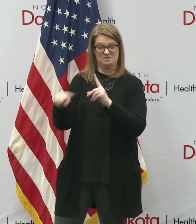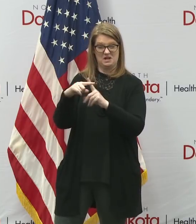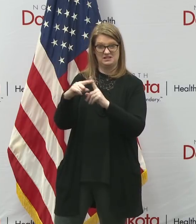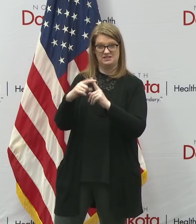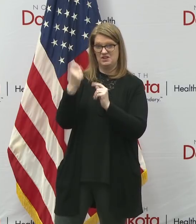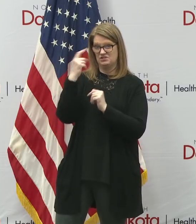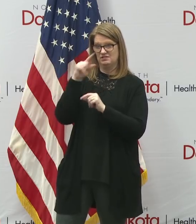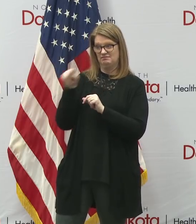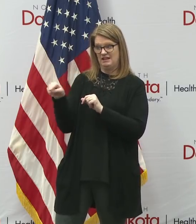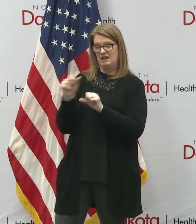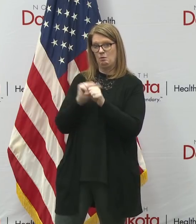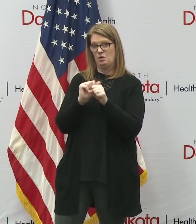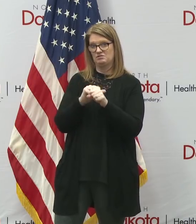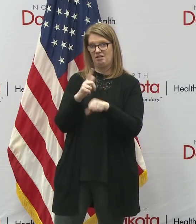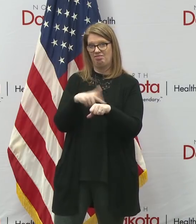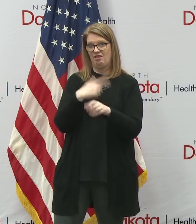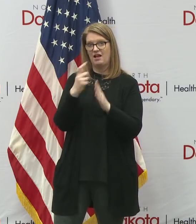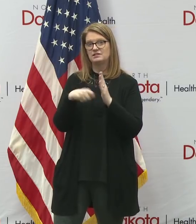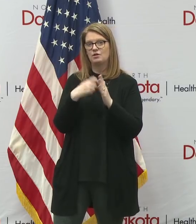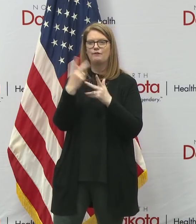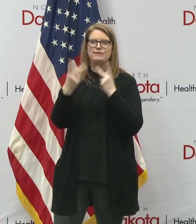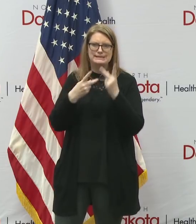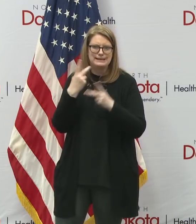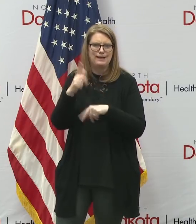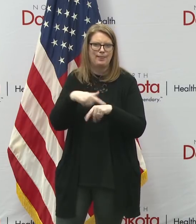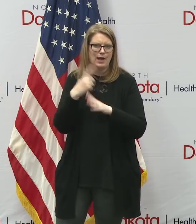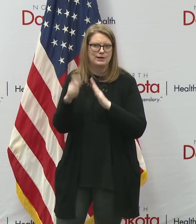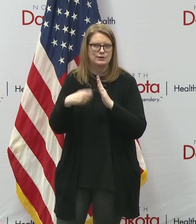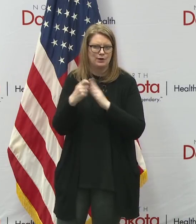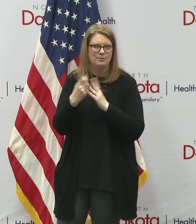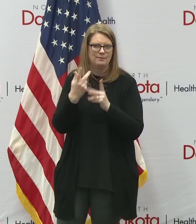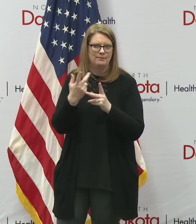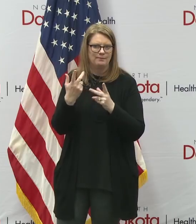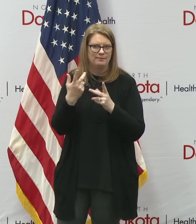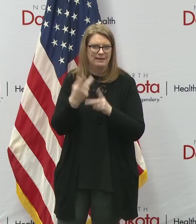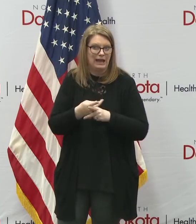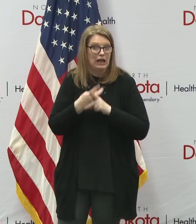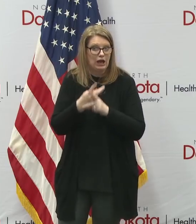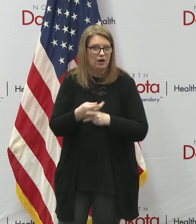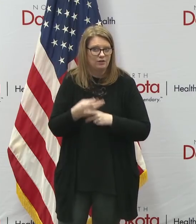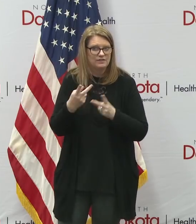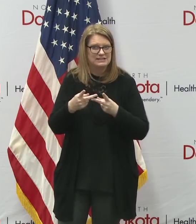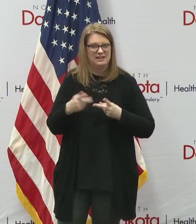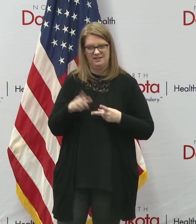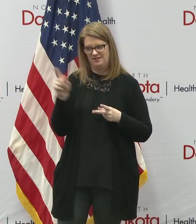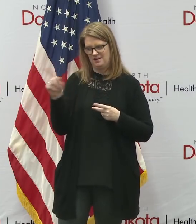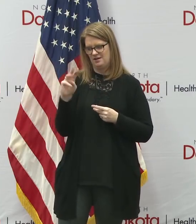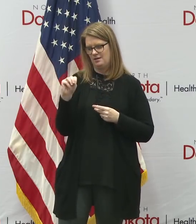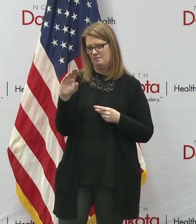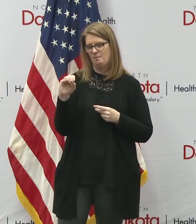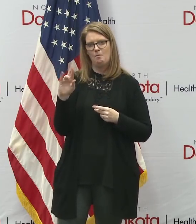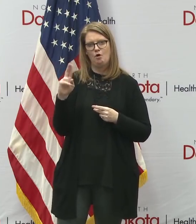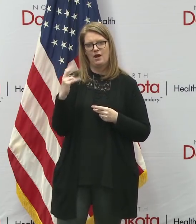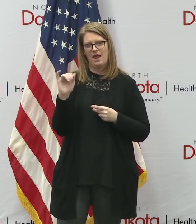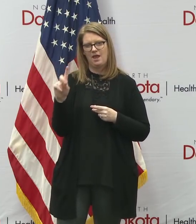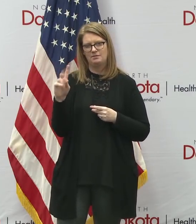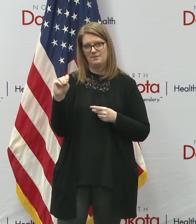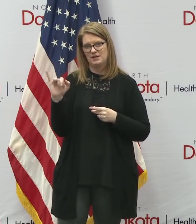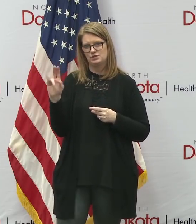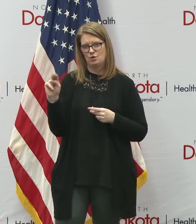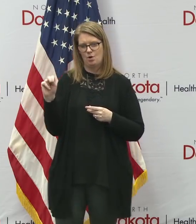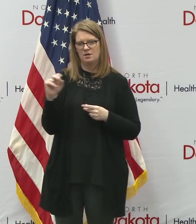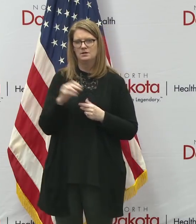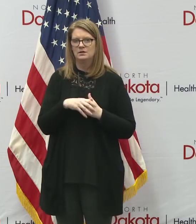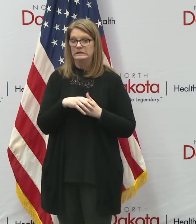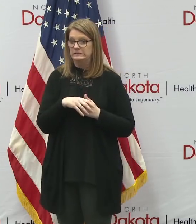a long-term care facility or had visited a long-term care facility in Moorhead. And this is the